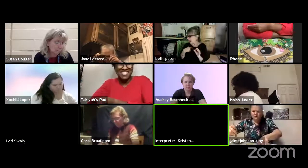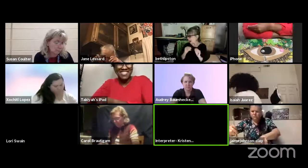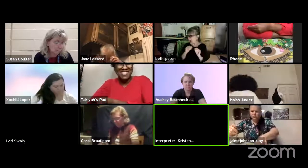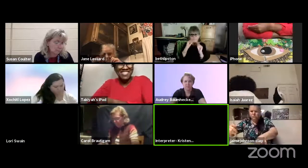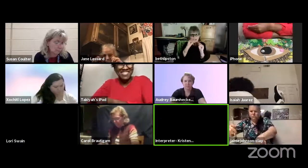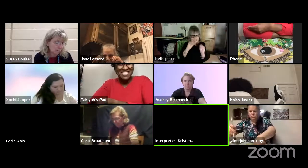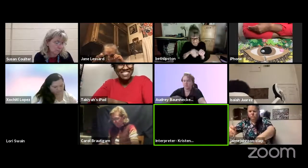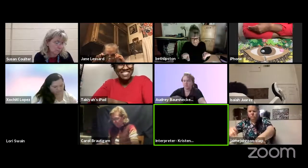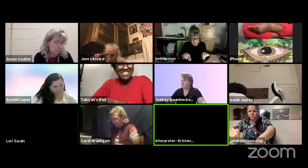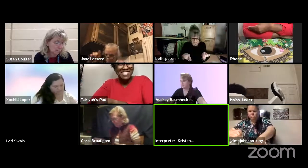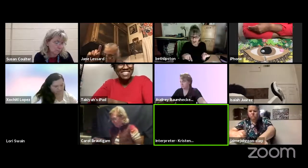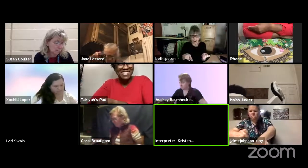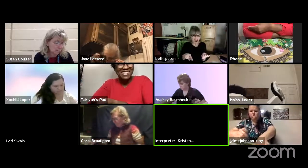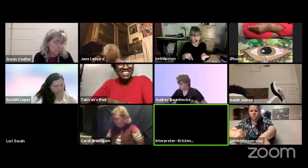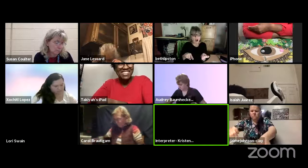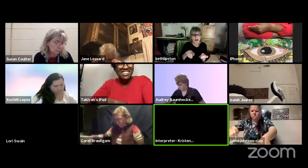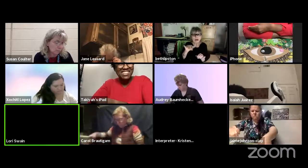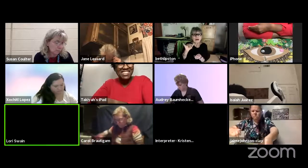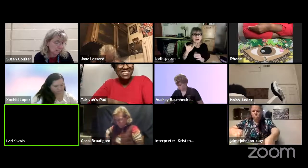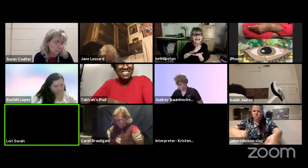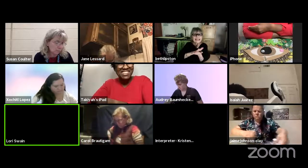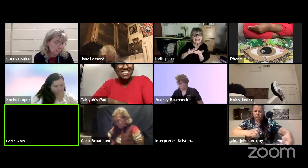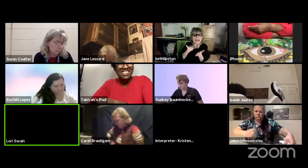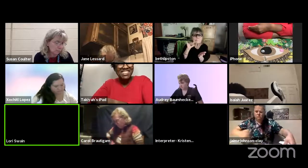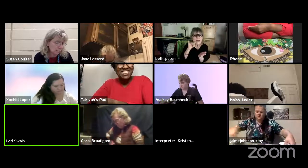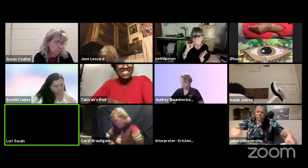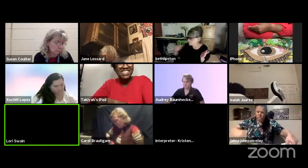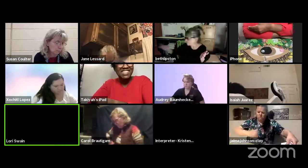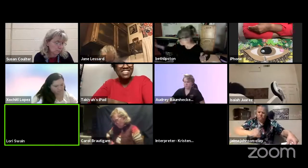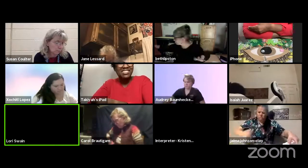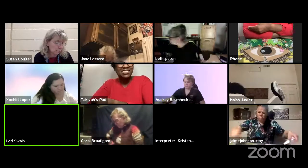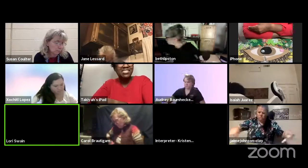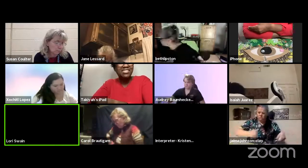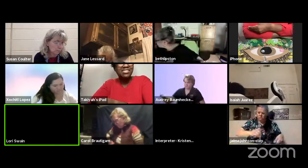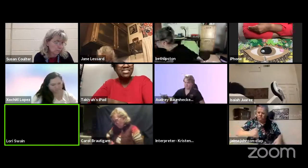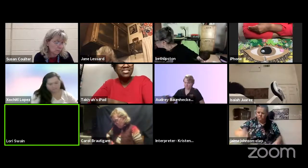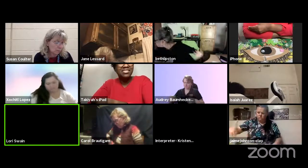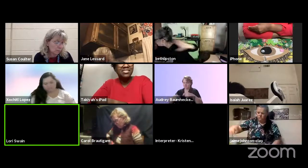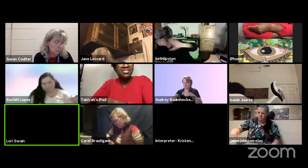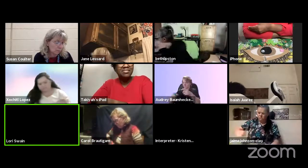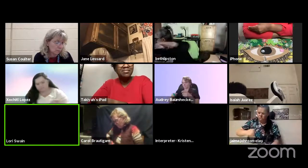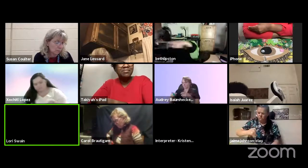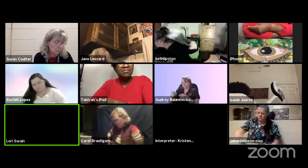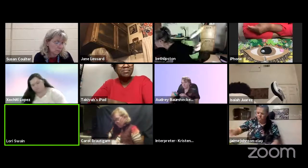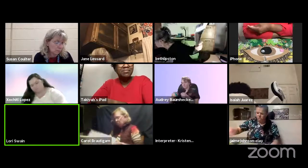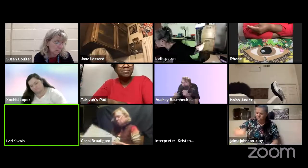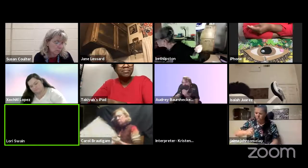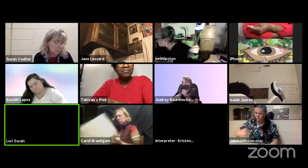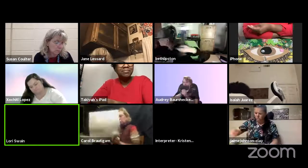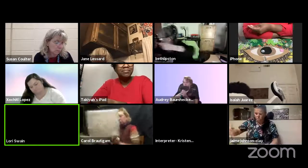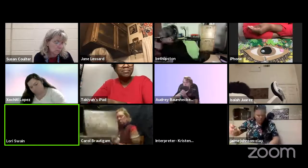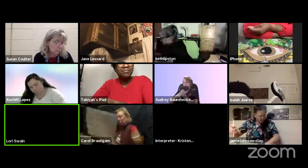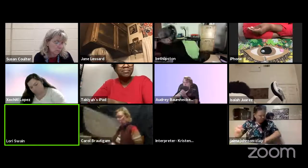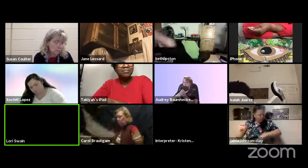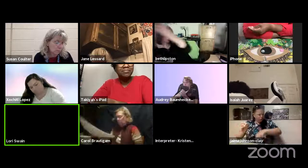it. that's why I may not. But I do use this to clean my other